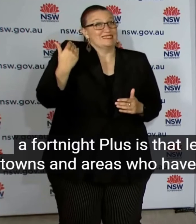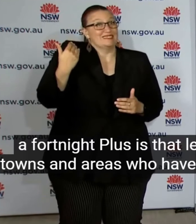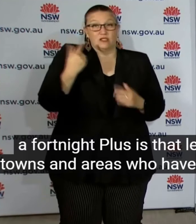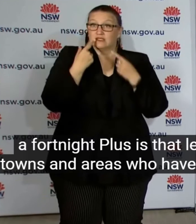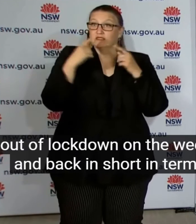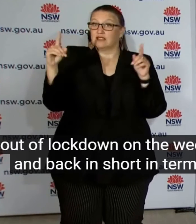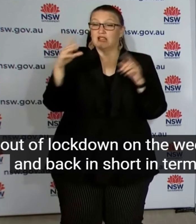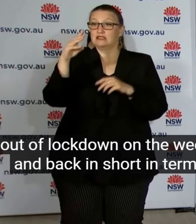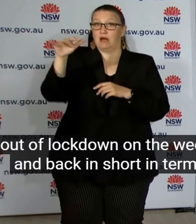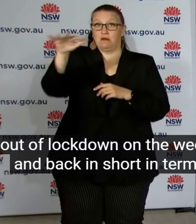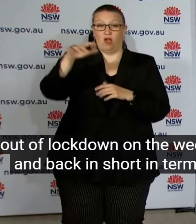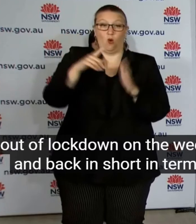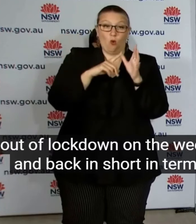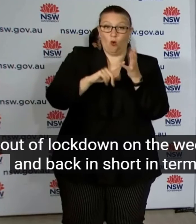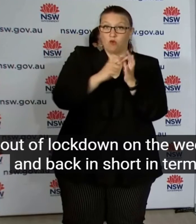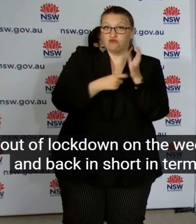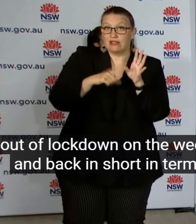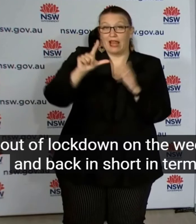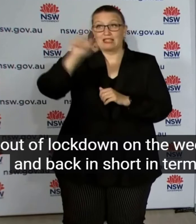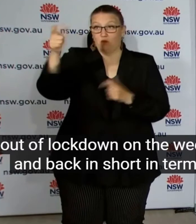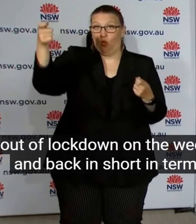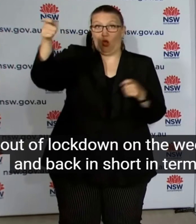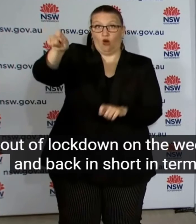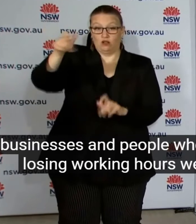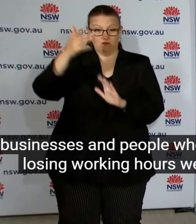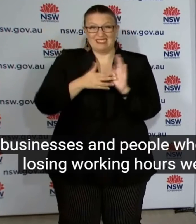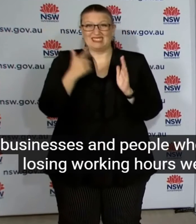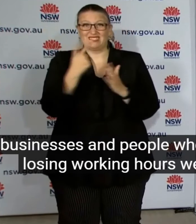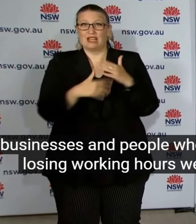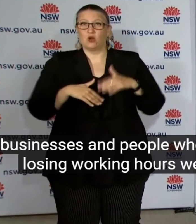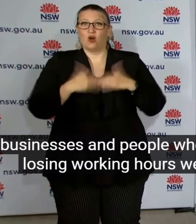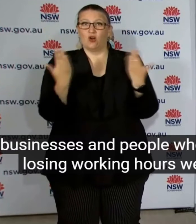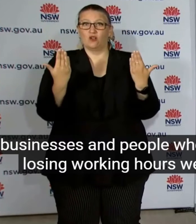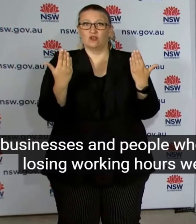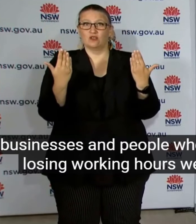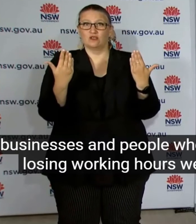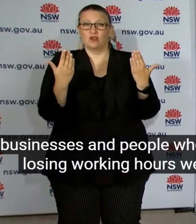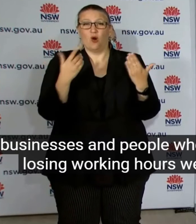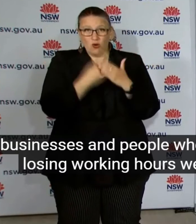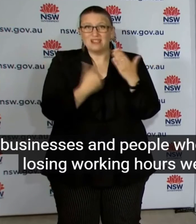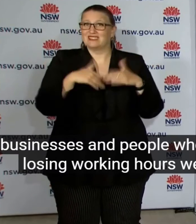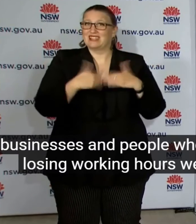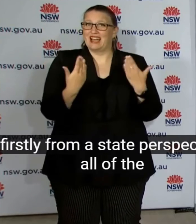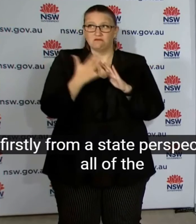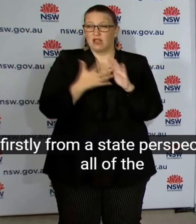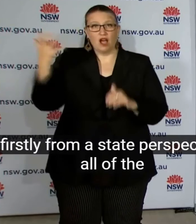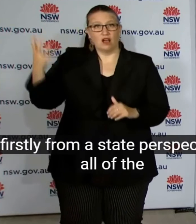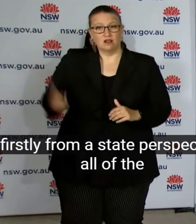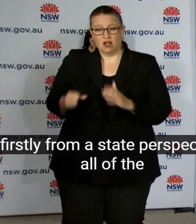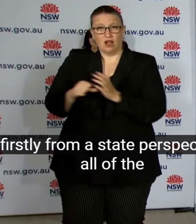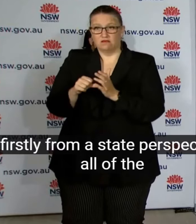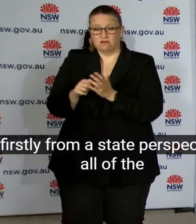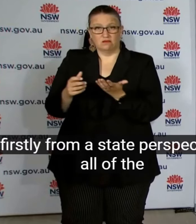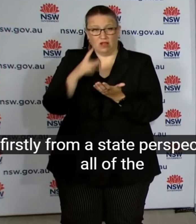people who are losing work and hours? Well, firstly, from a state perspective, a lot of the government support from a state perspective is directly to businesses.